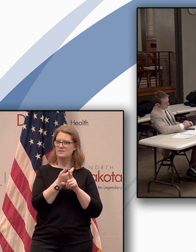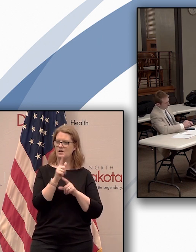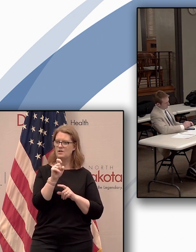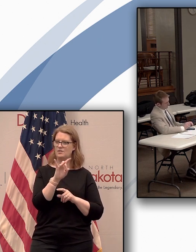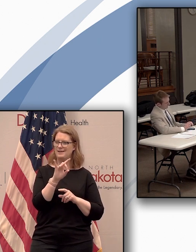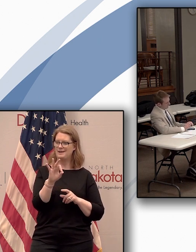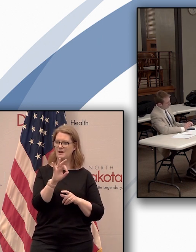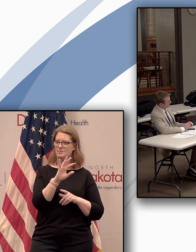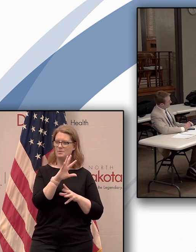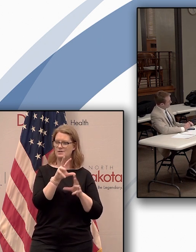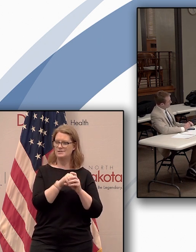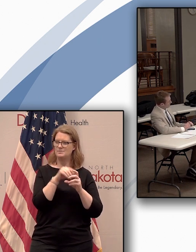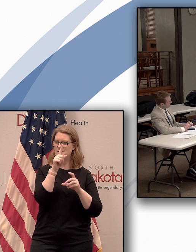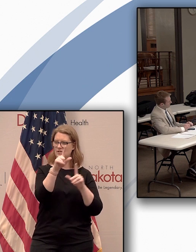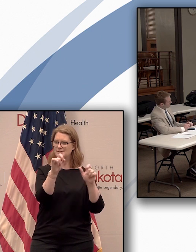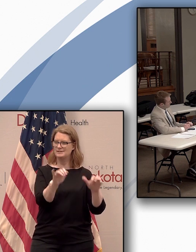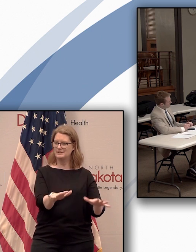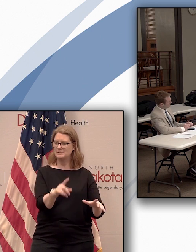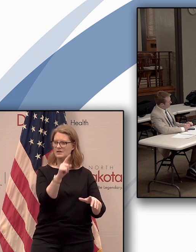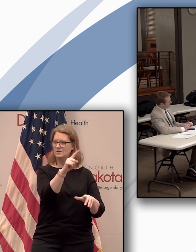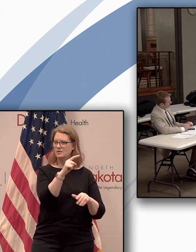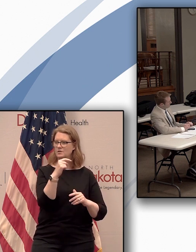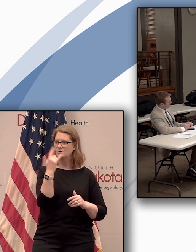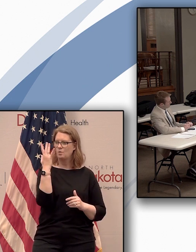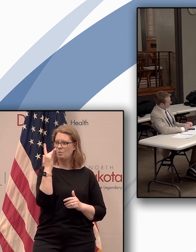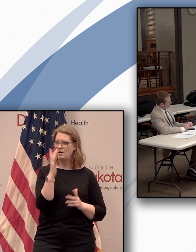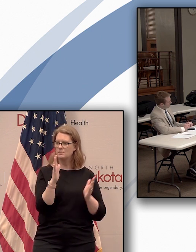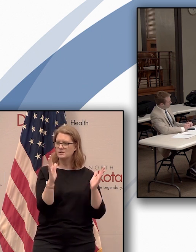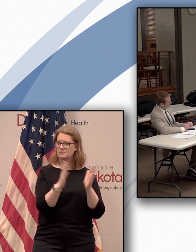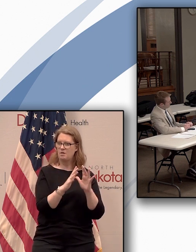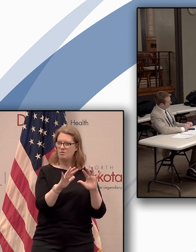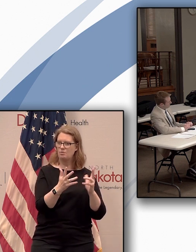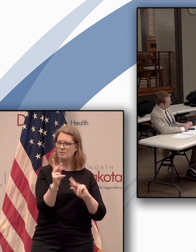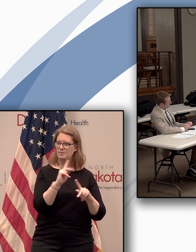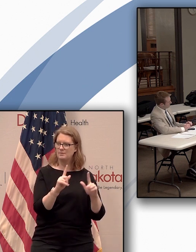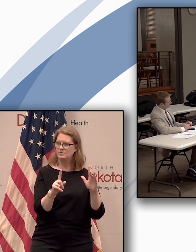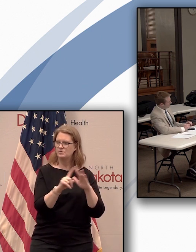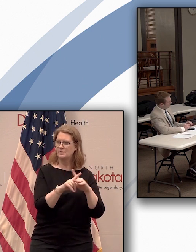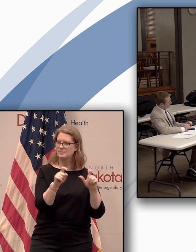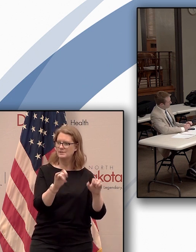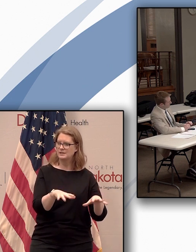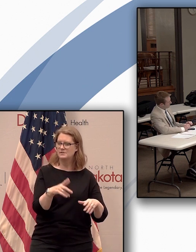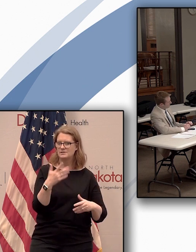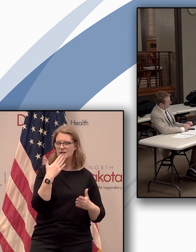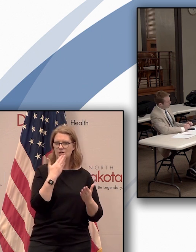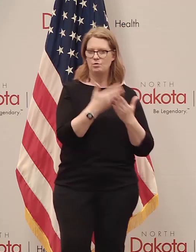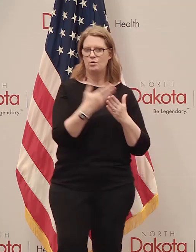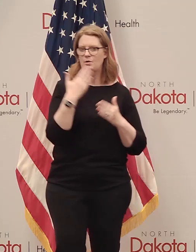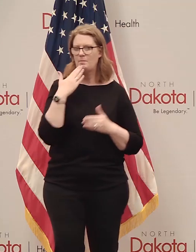participants. Do you have any ideas as to why there was such a small turnout, and is this a good or bad sign?